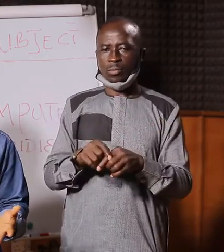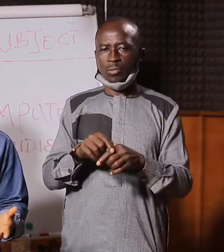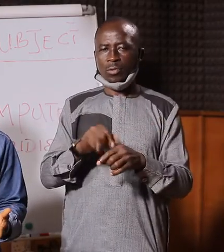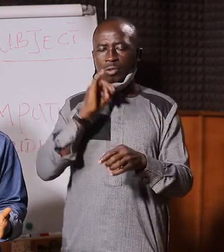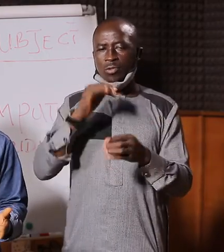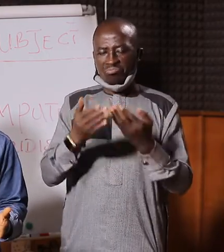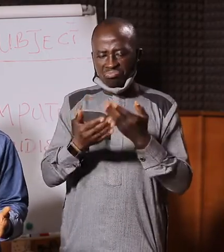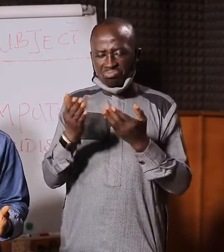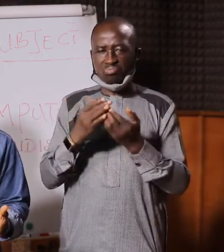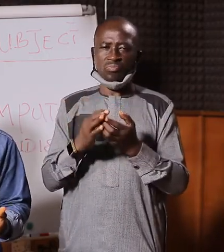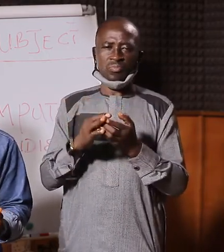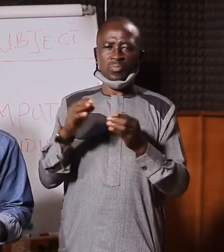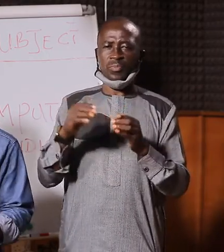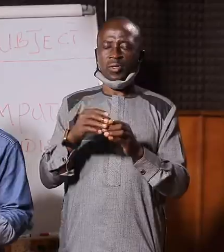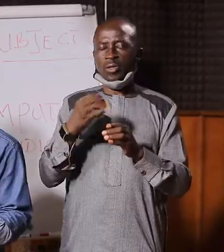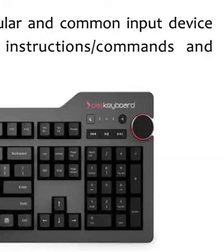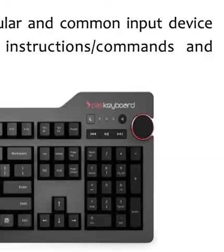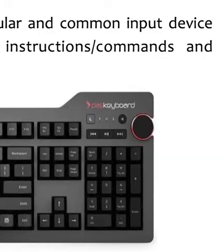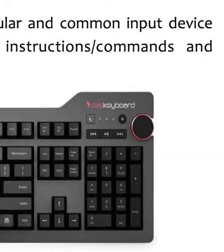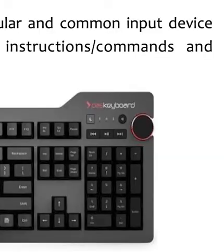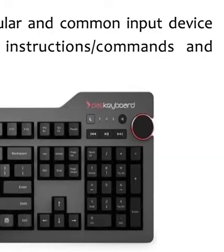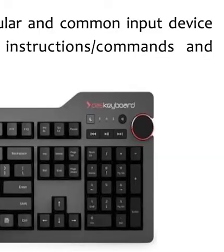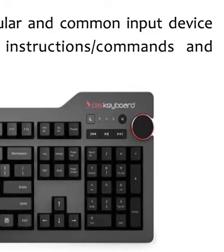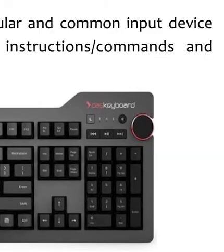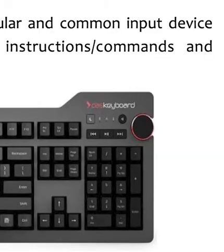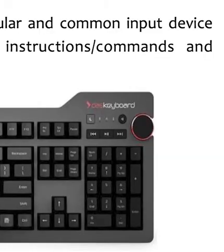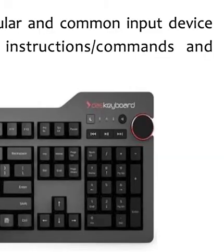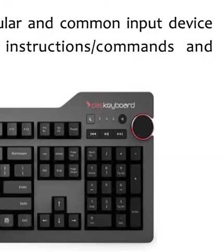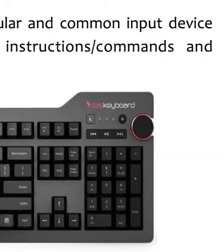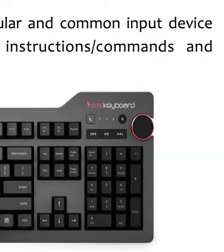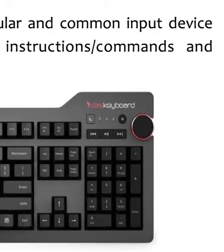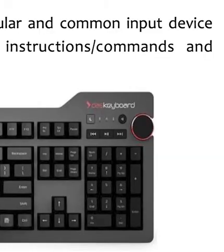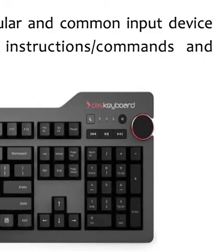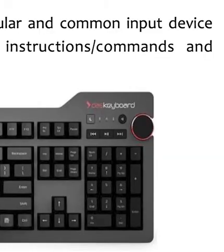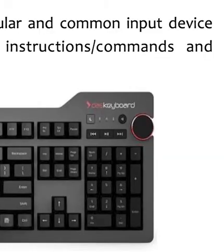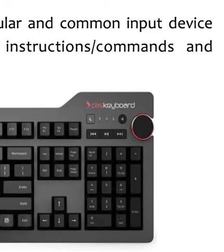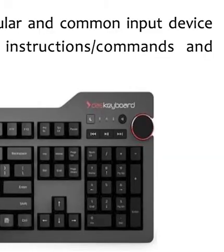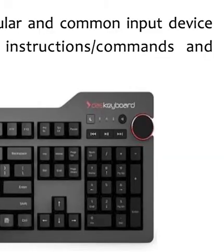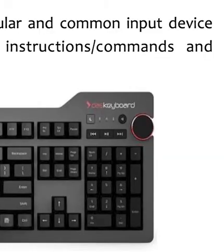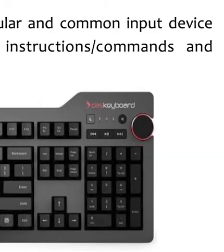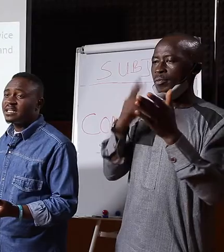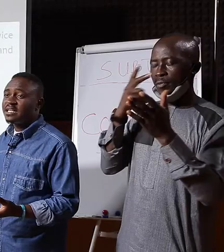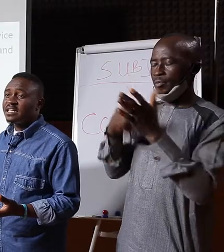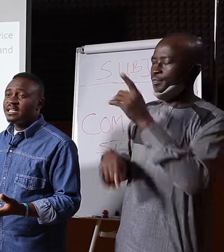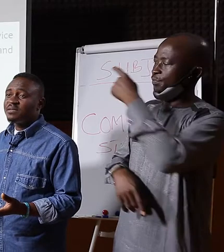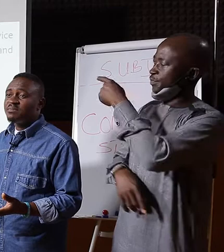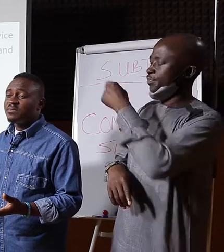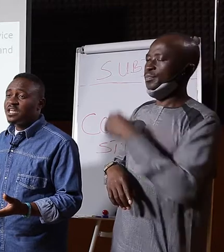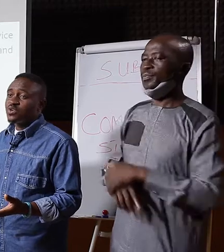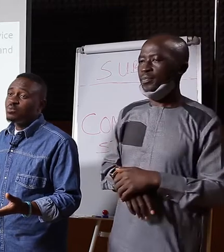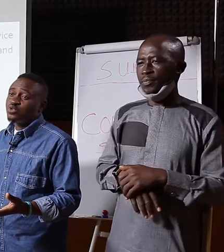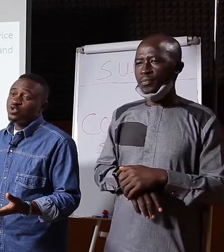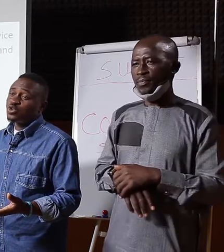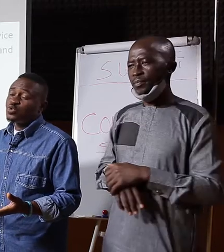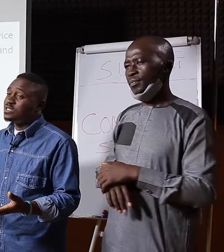input device. And you could see the picture right here, or a diagram, or how a keyboard looks like.